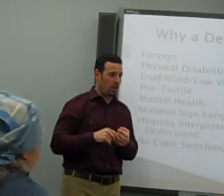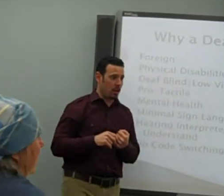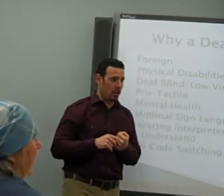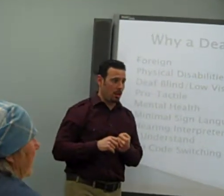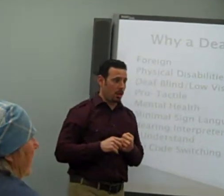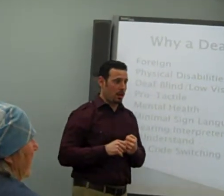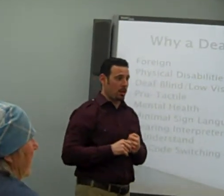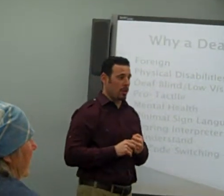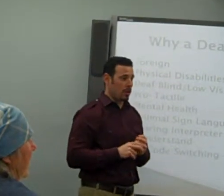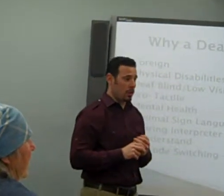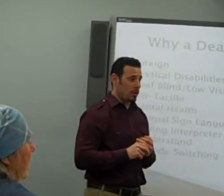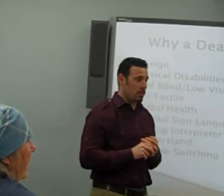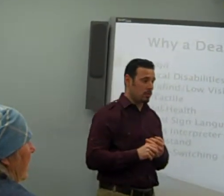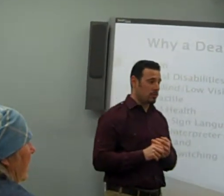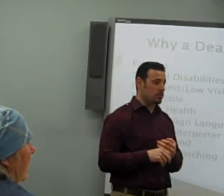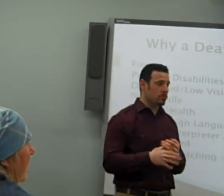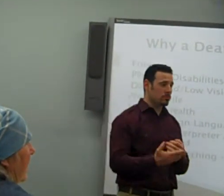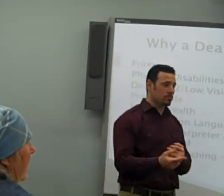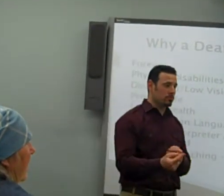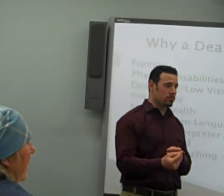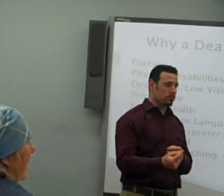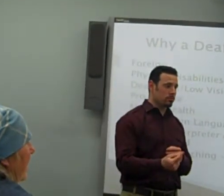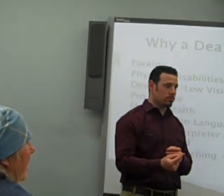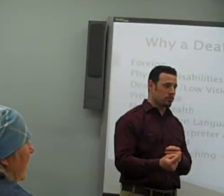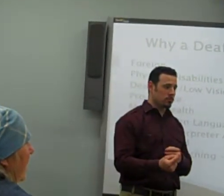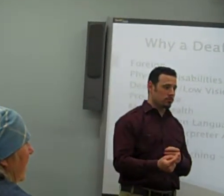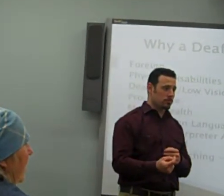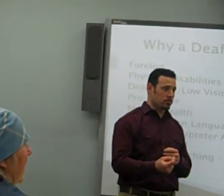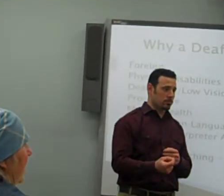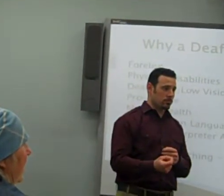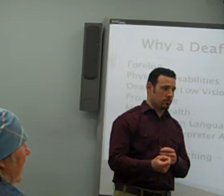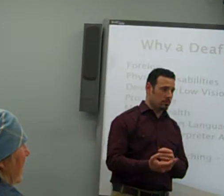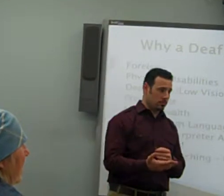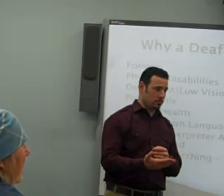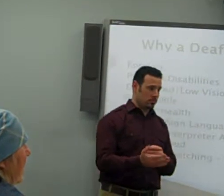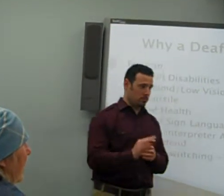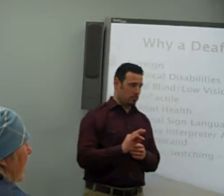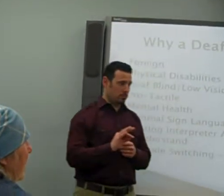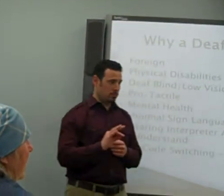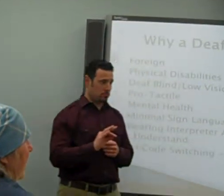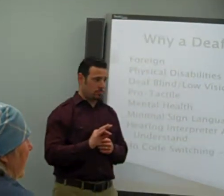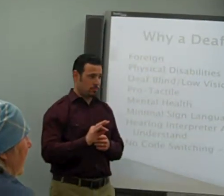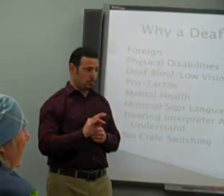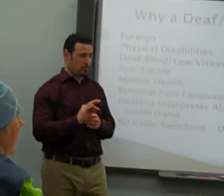So the structure of the language can completely change. It can be very difficult to comprehend.